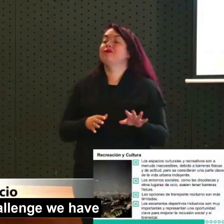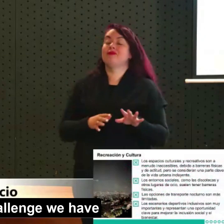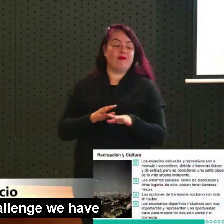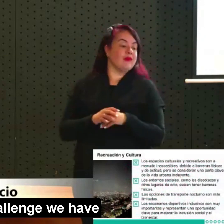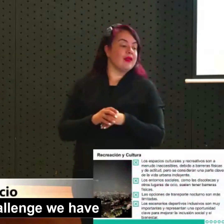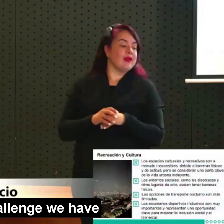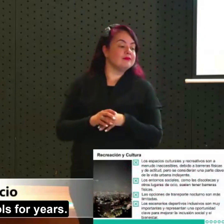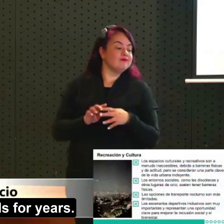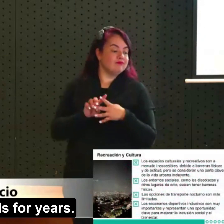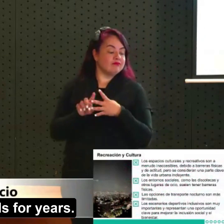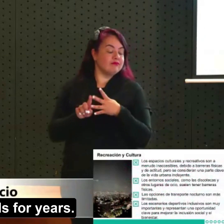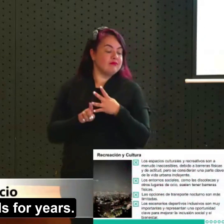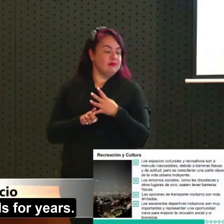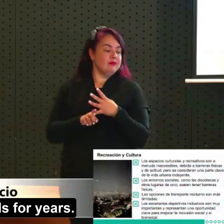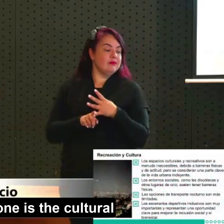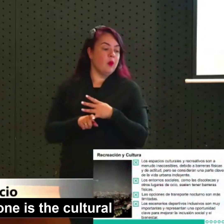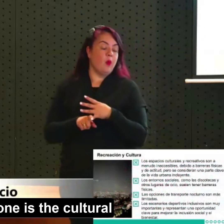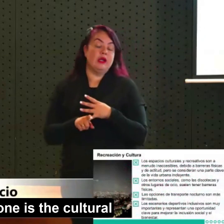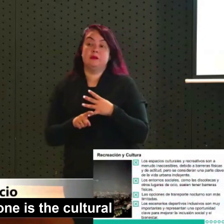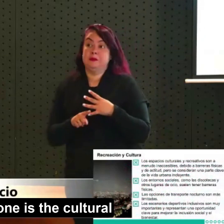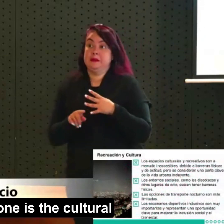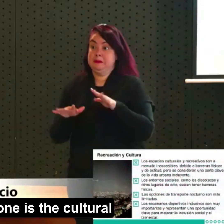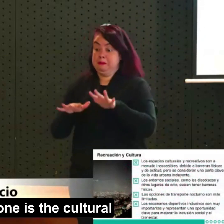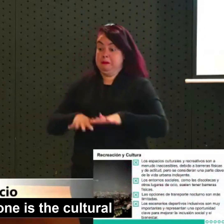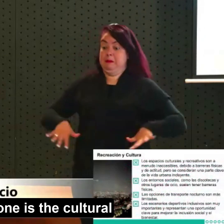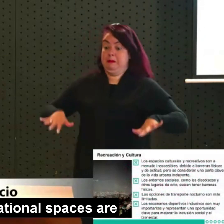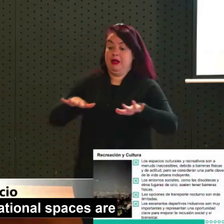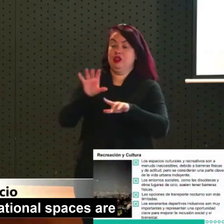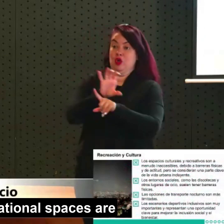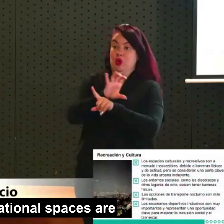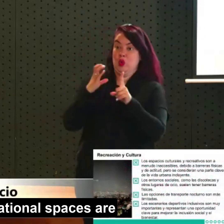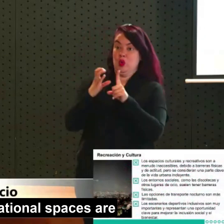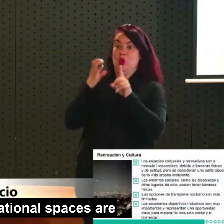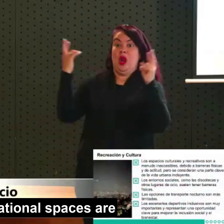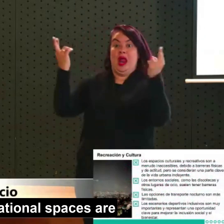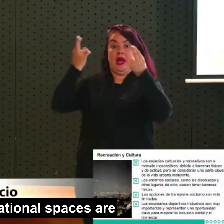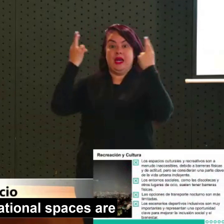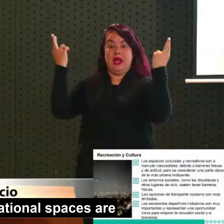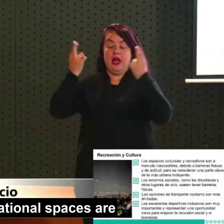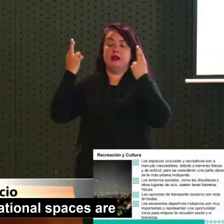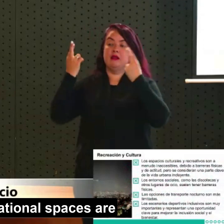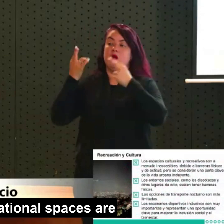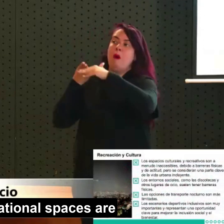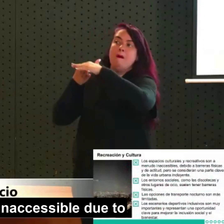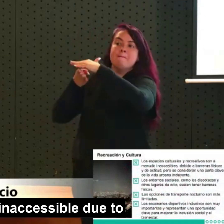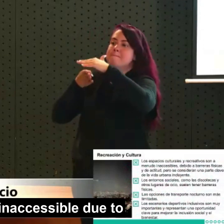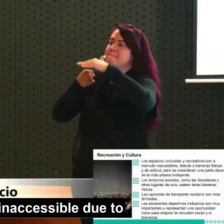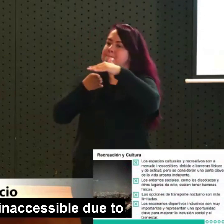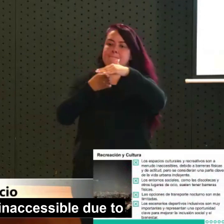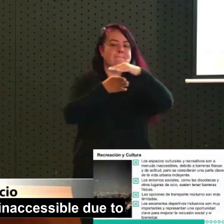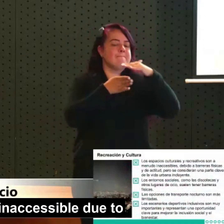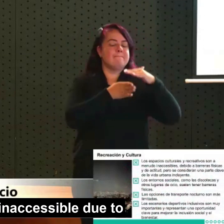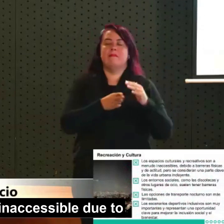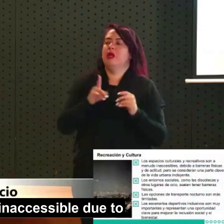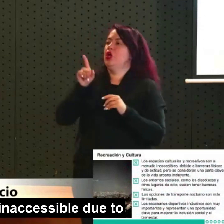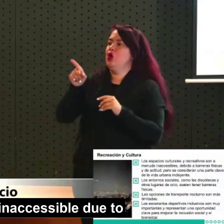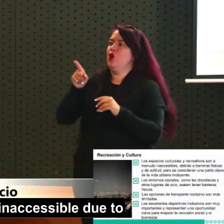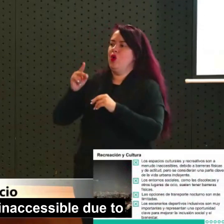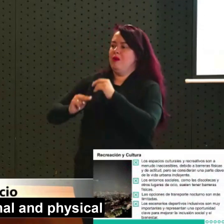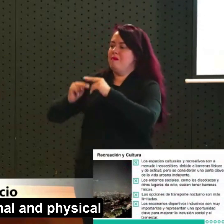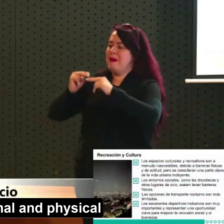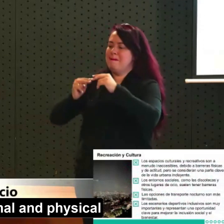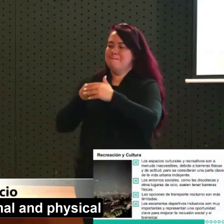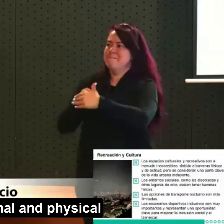this challenge, we have 4 spheres of action. One is the cultural and recreational spaces are frequently inaccessible